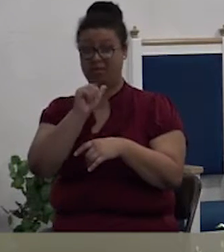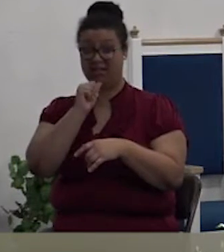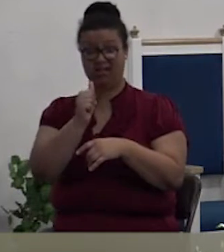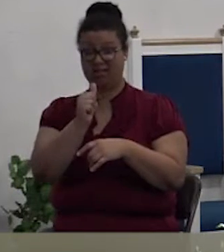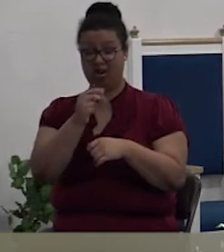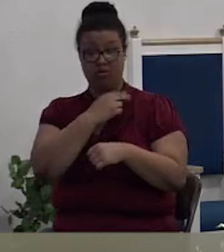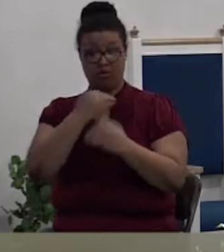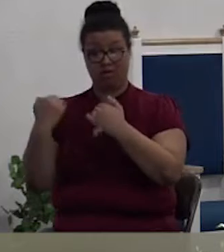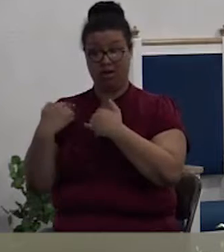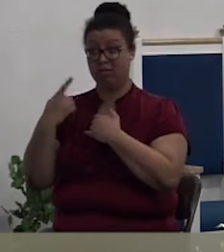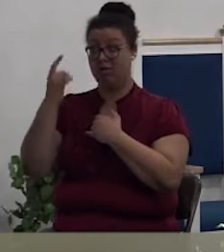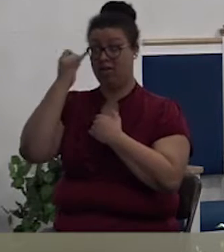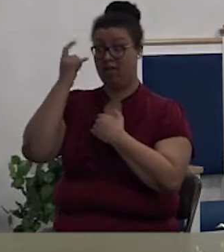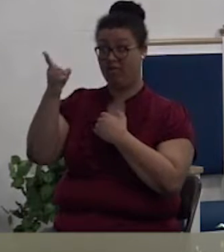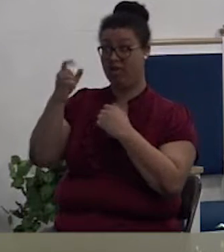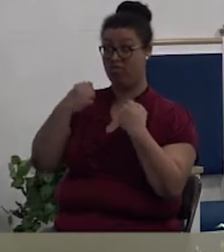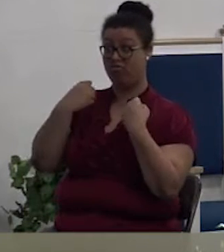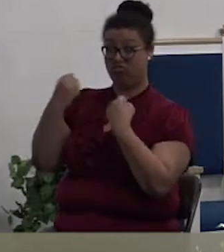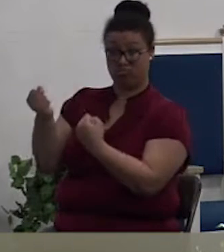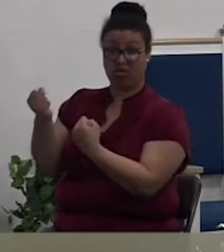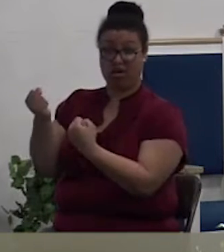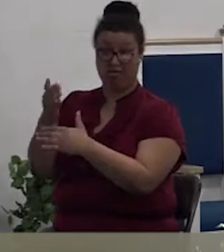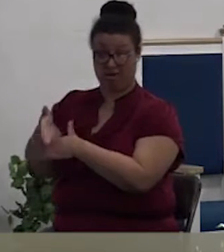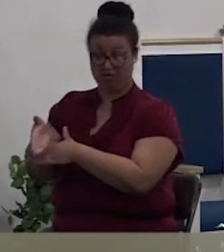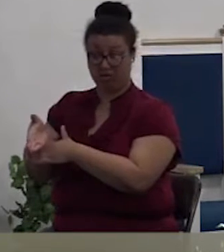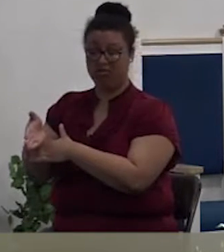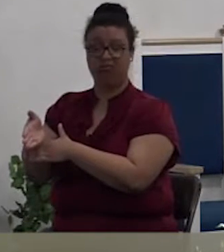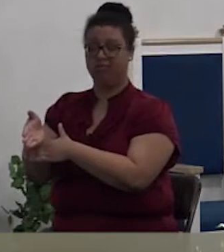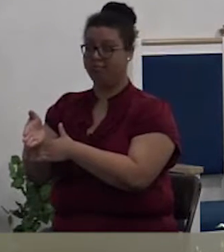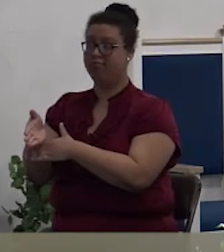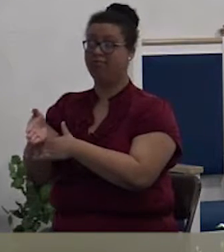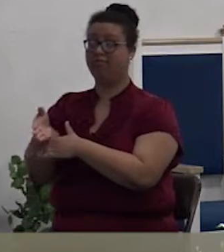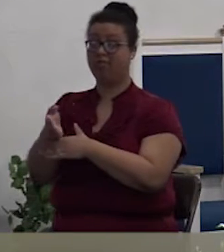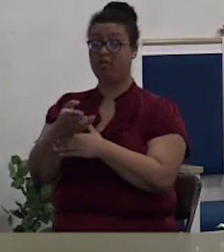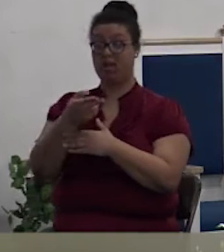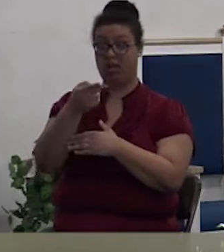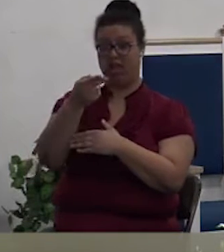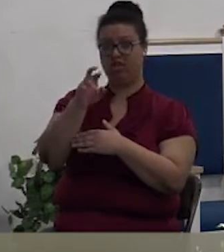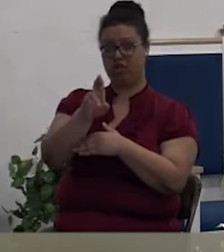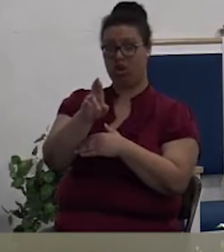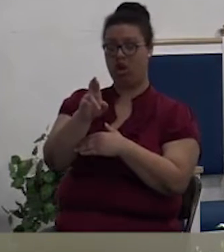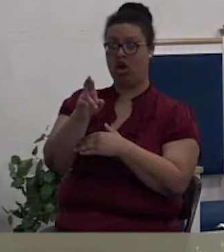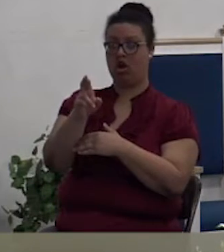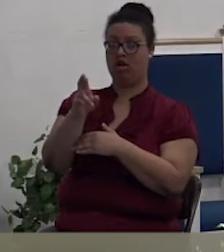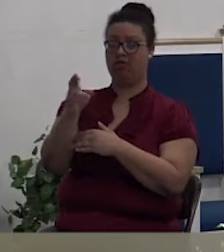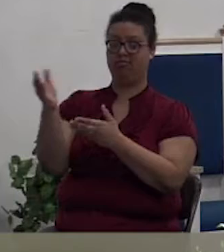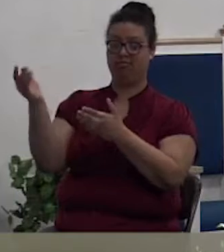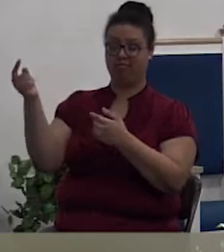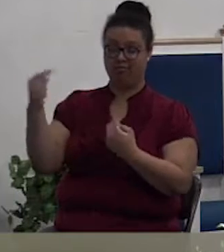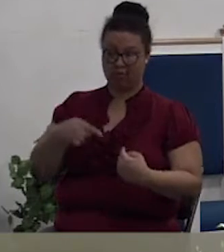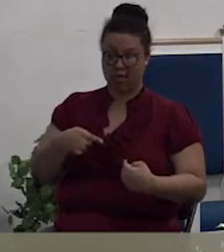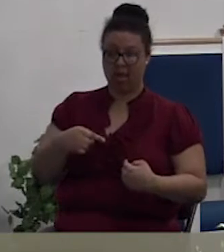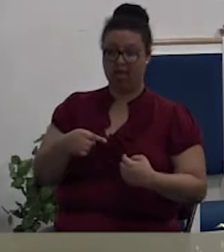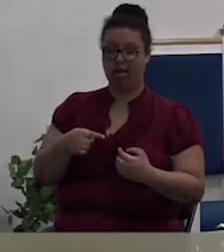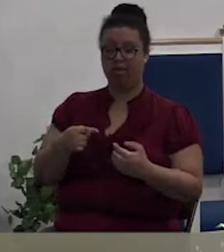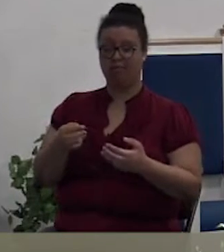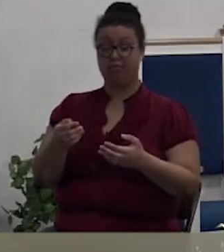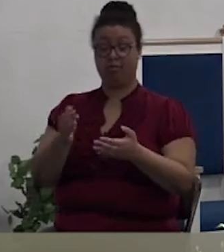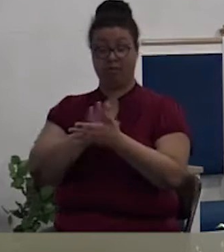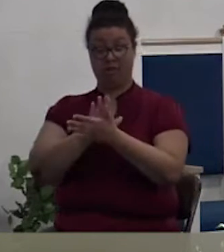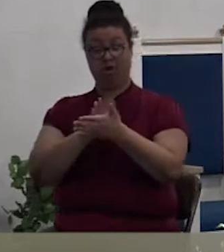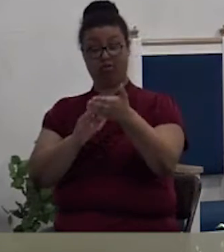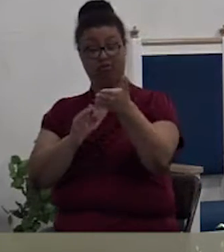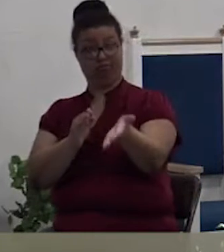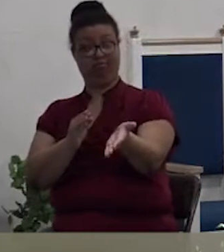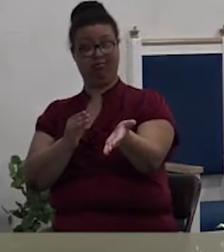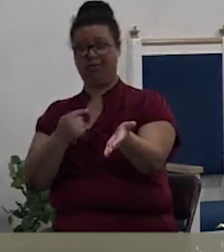accident. And they told the human resources manager came and brought me the paper, and I said, I'm not signing it.